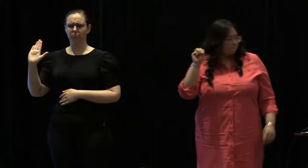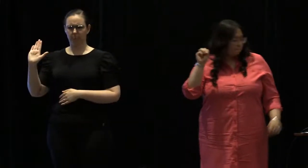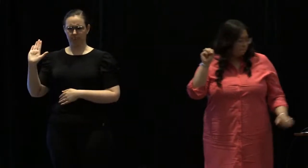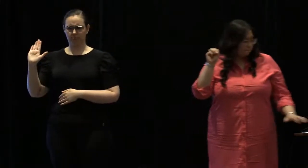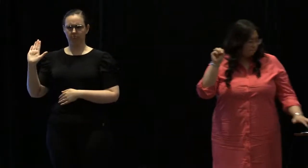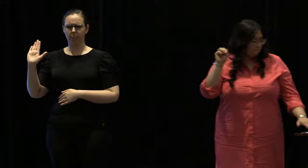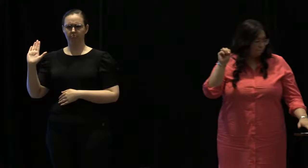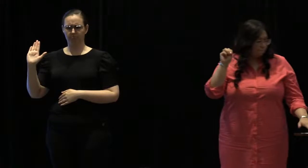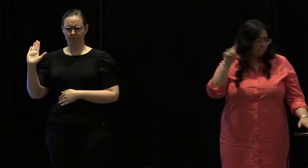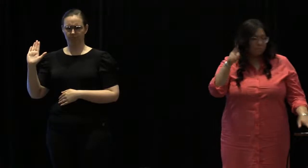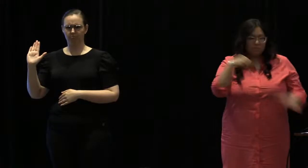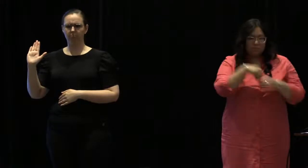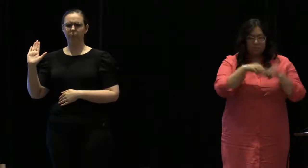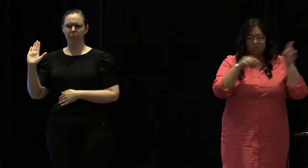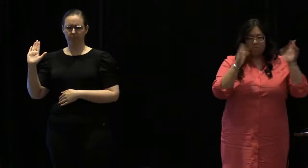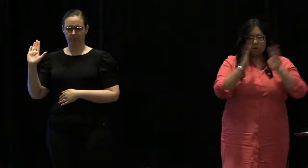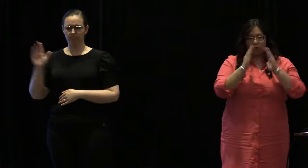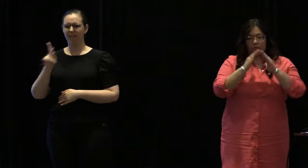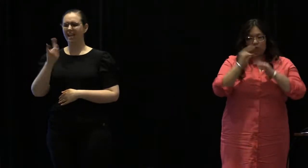Shimsham,